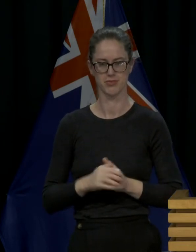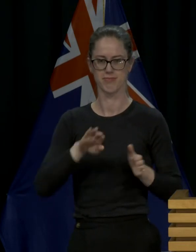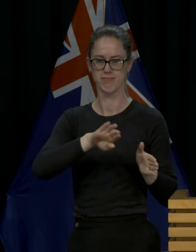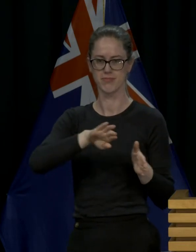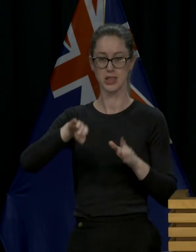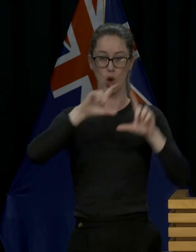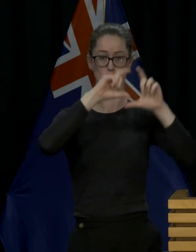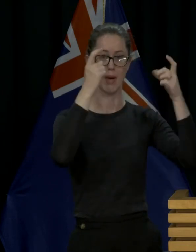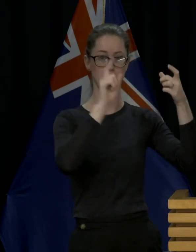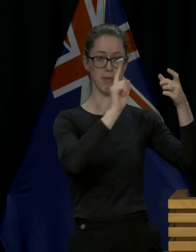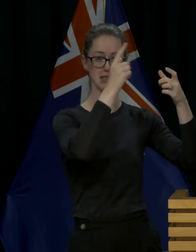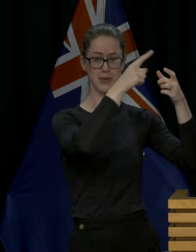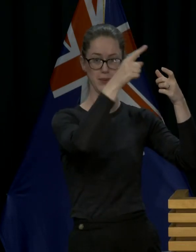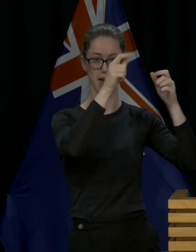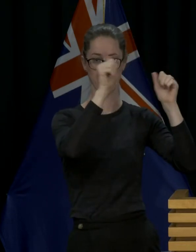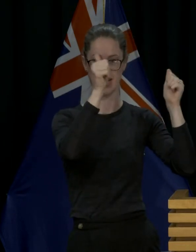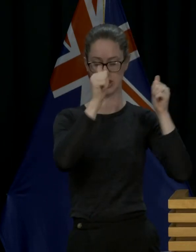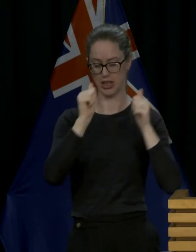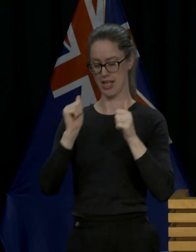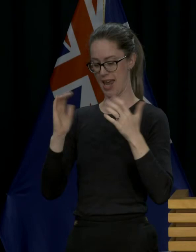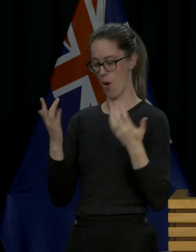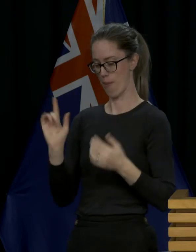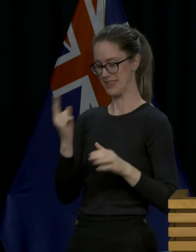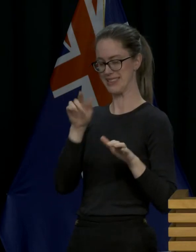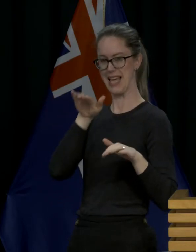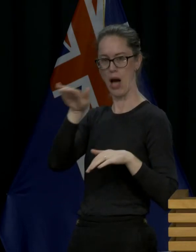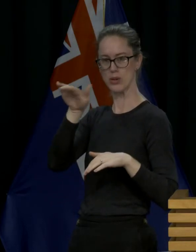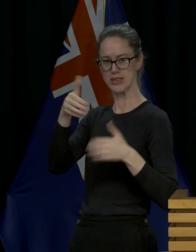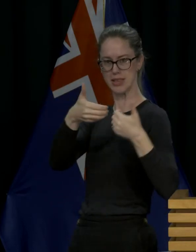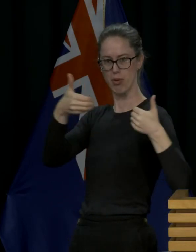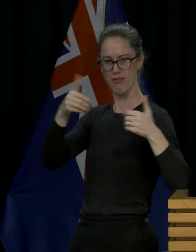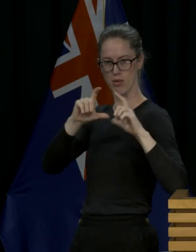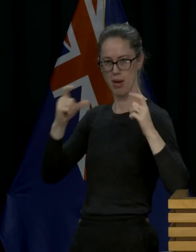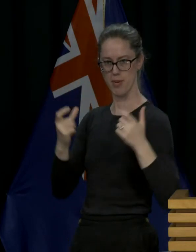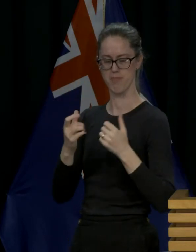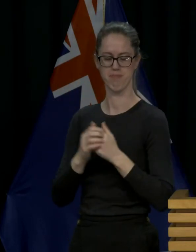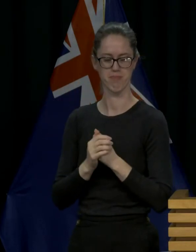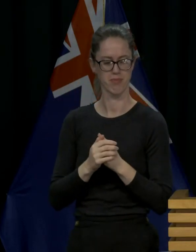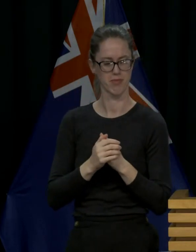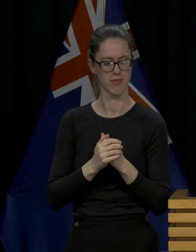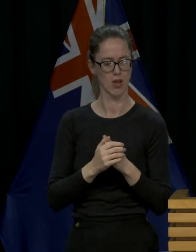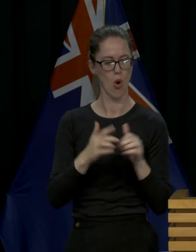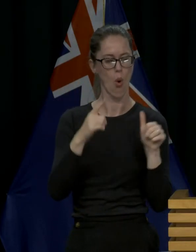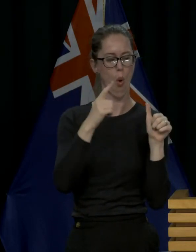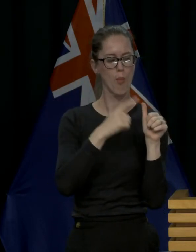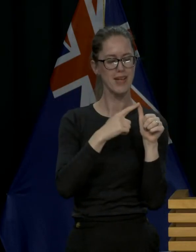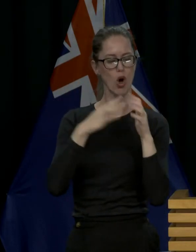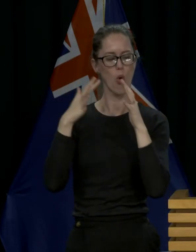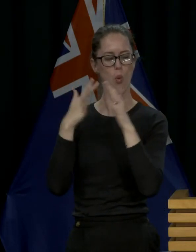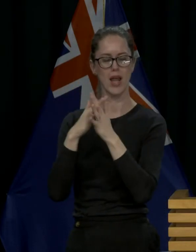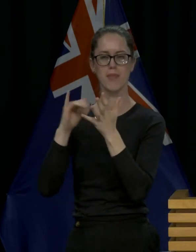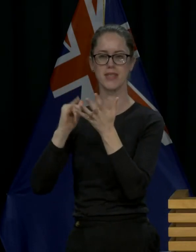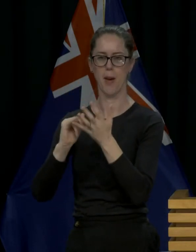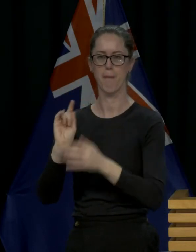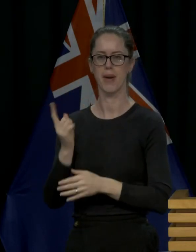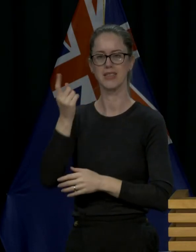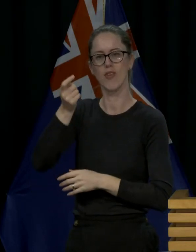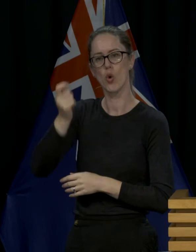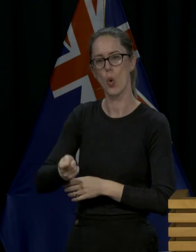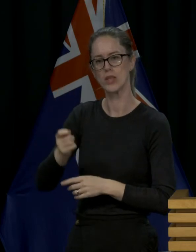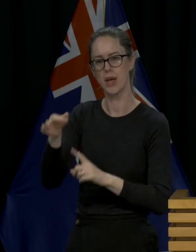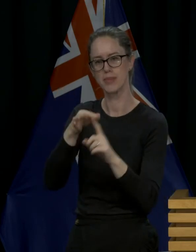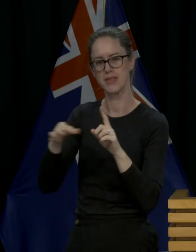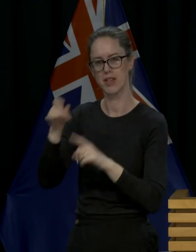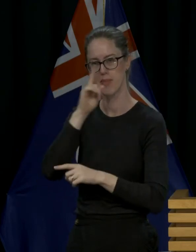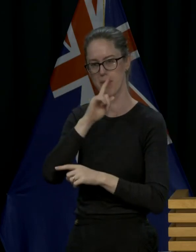Ministers outside of Cabinet include the following: Orpido William Seo as Minister for Courts and Pacific